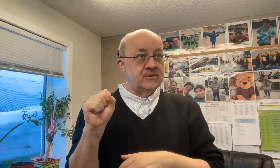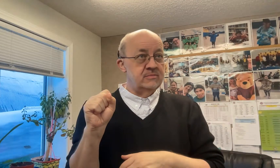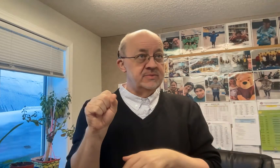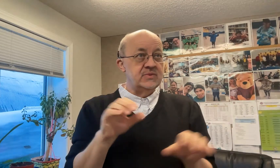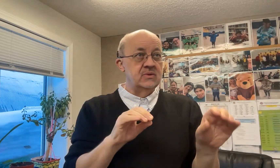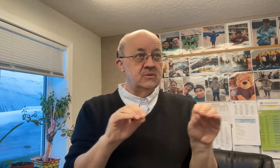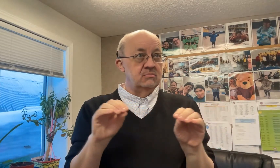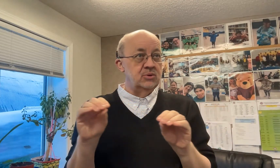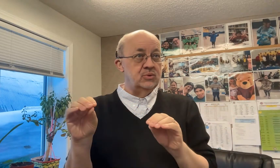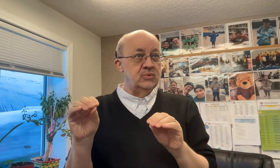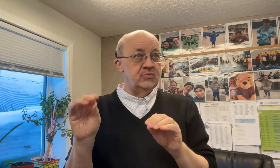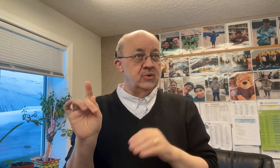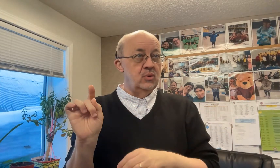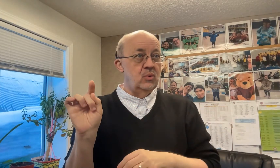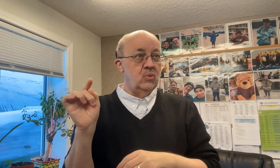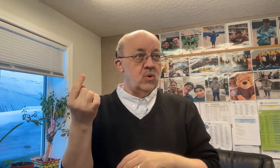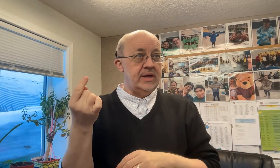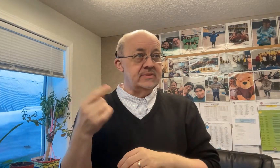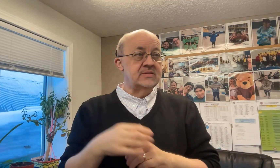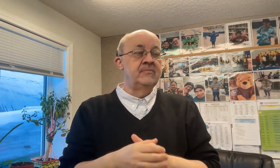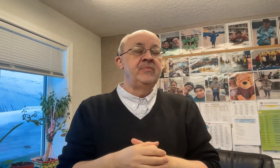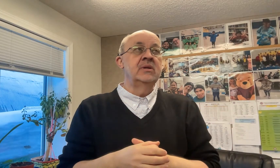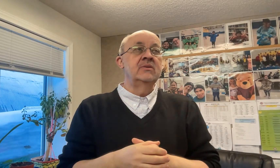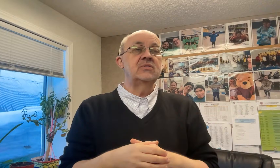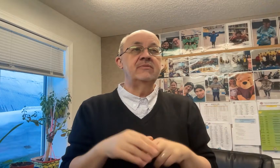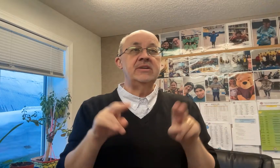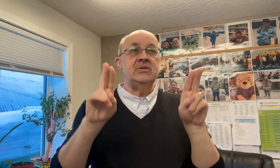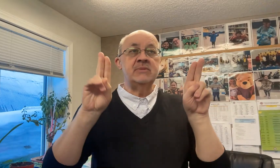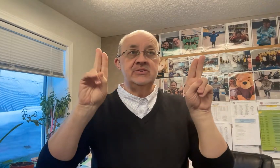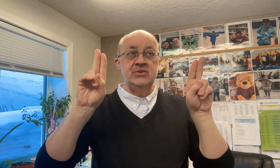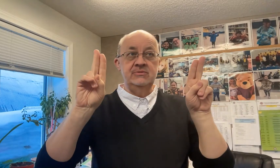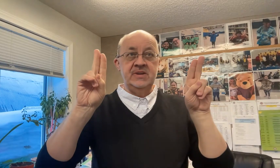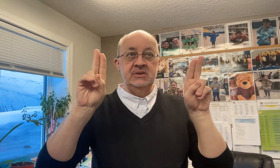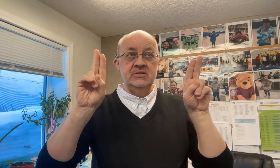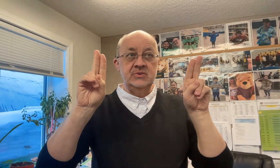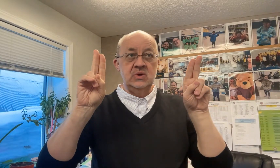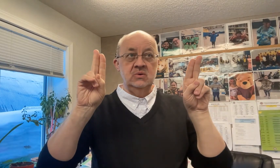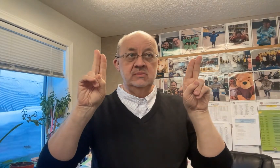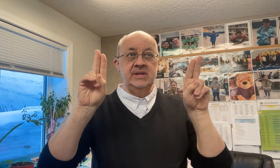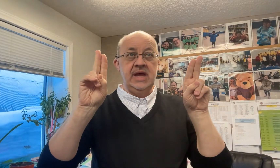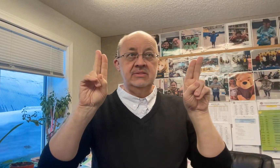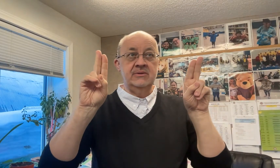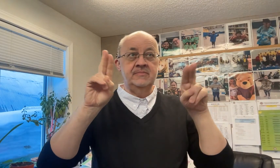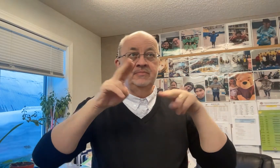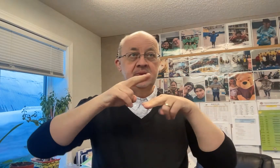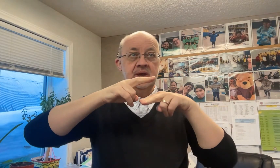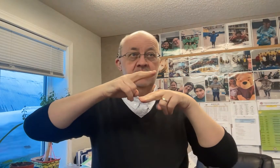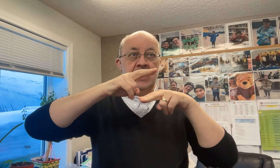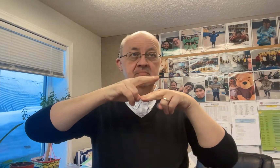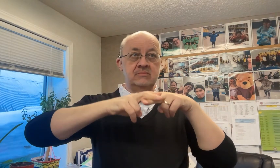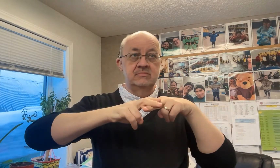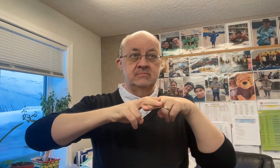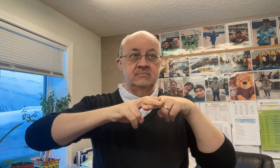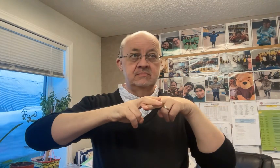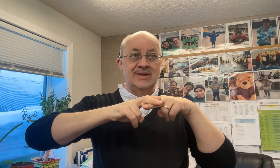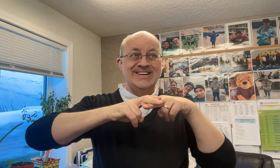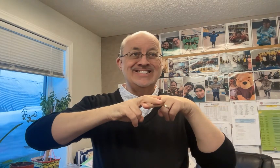Verbs move once. So if I took my two fingers, hold them together, and went